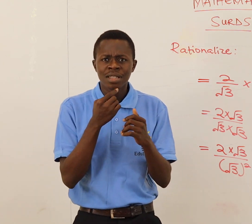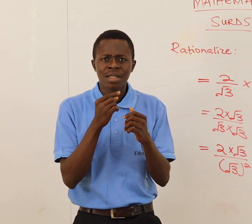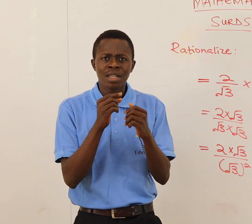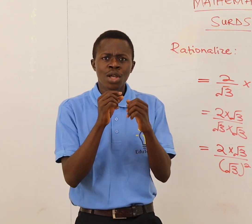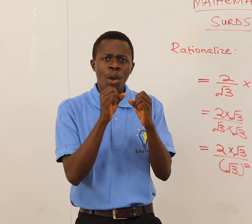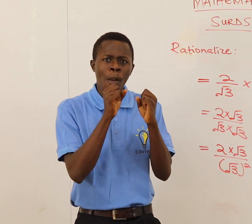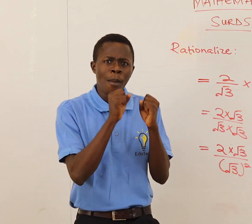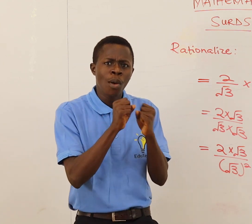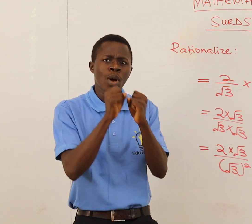2.